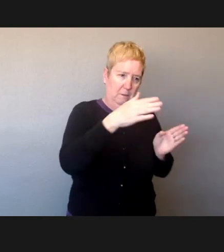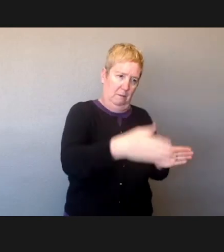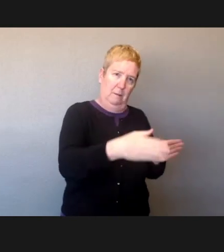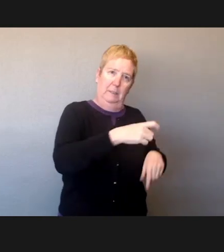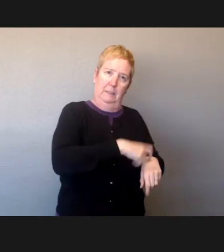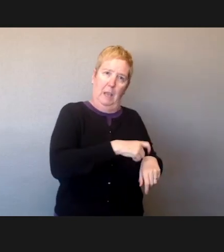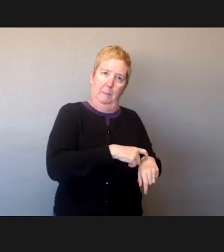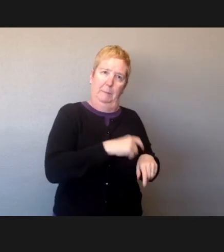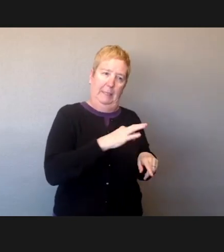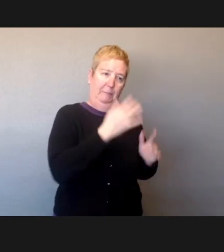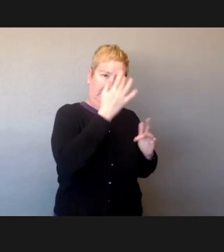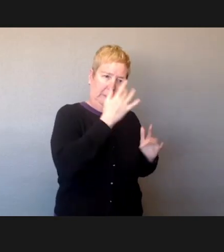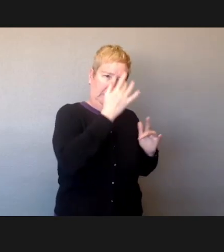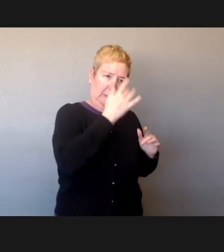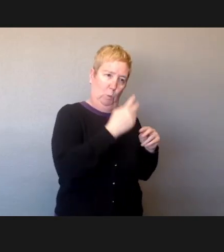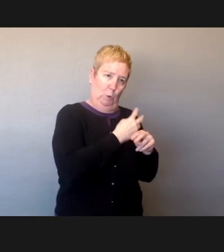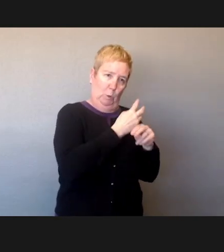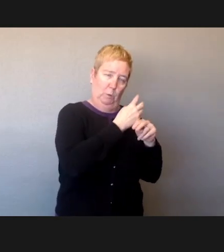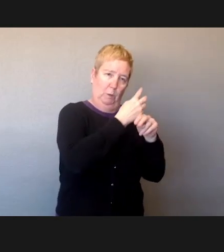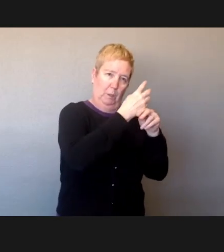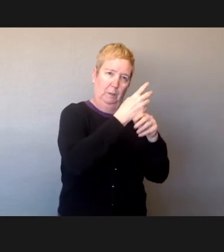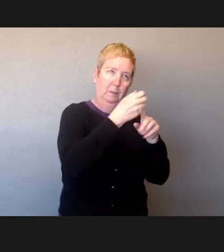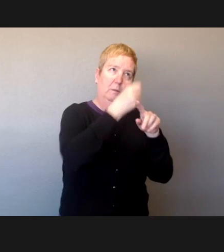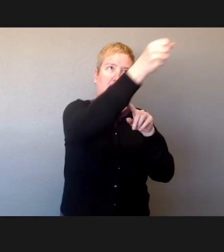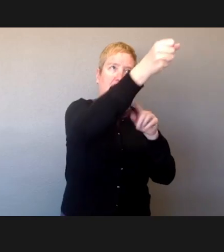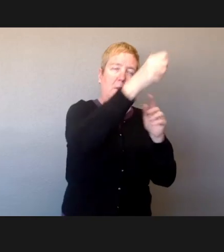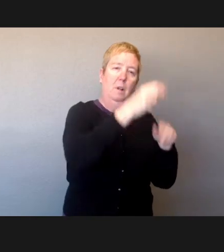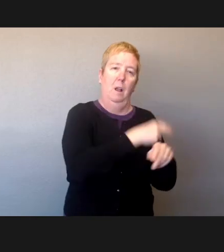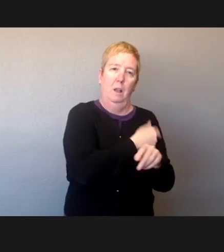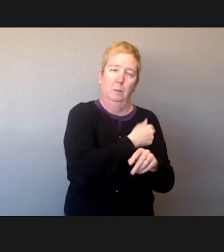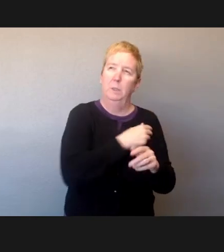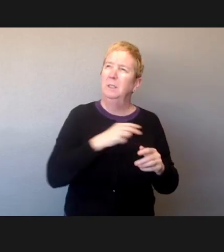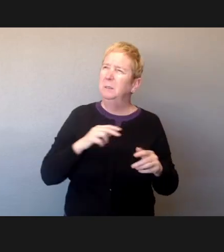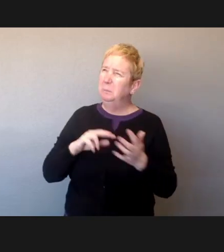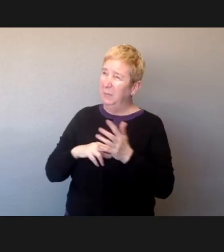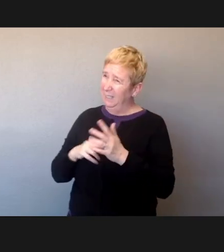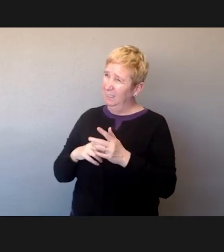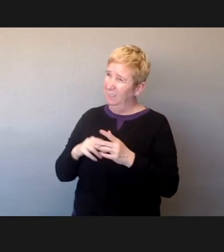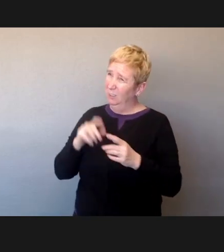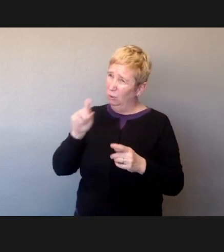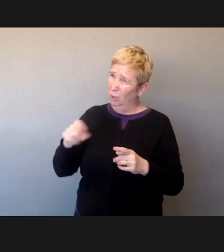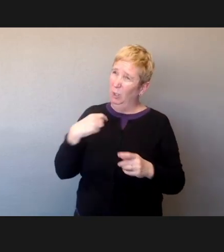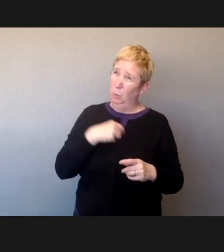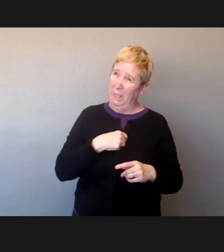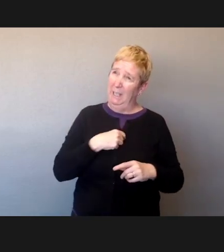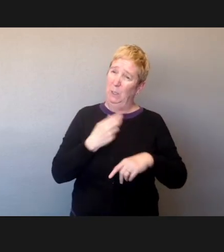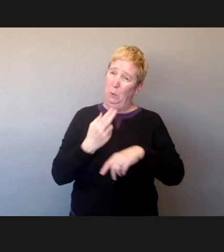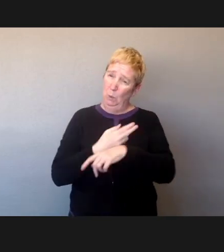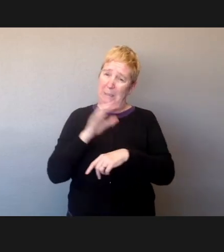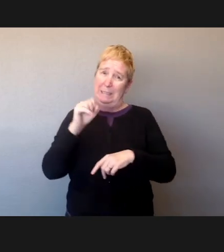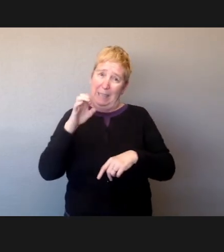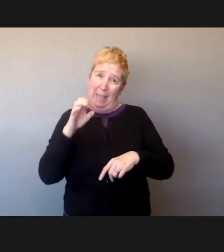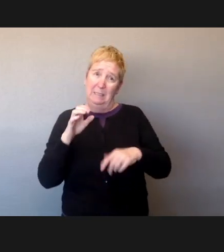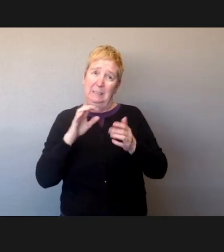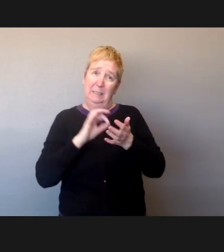symptoms that they go to the hospital. So wouldn't case counts be an early leading